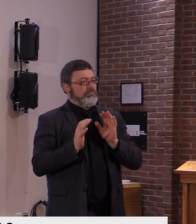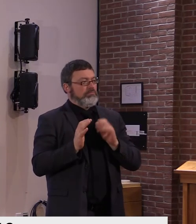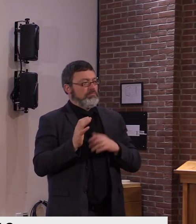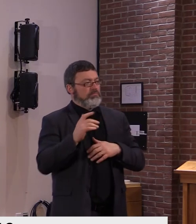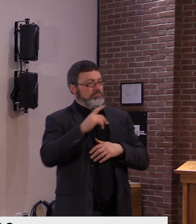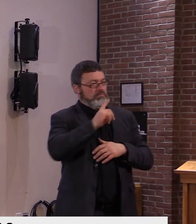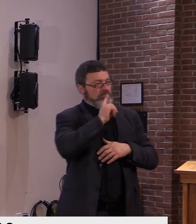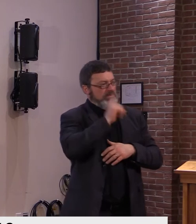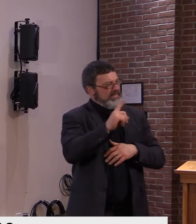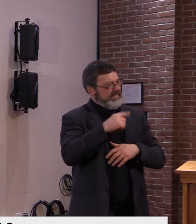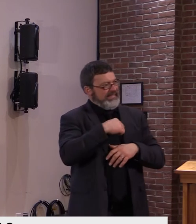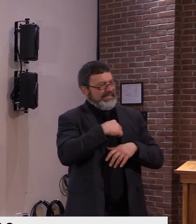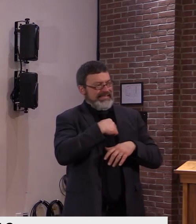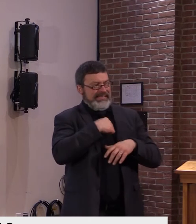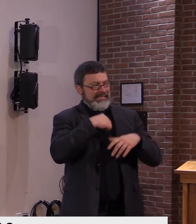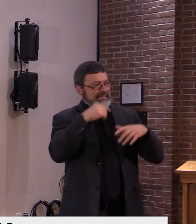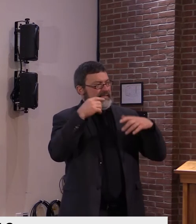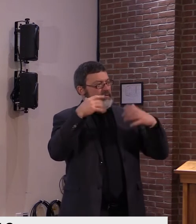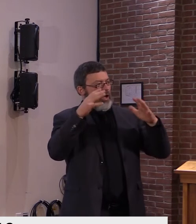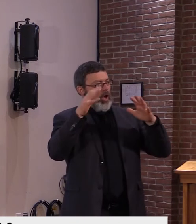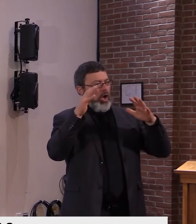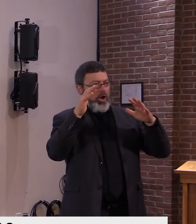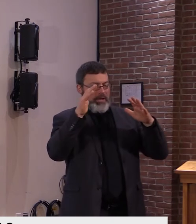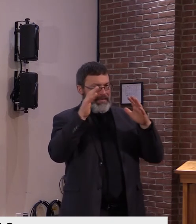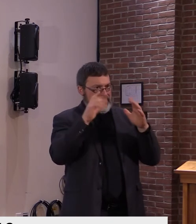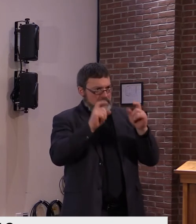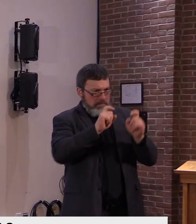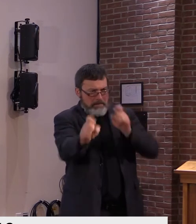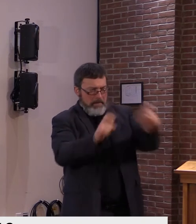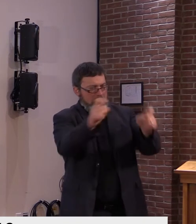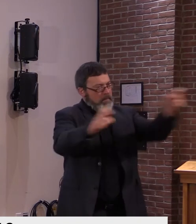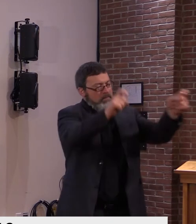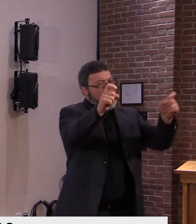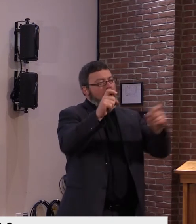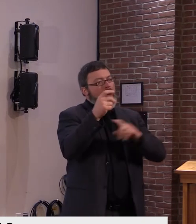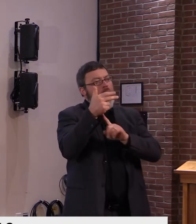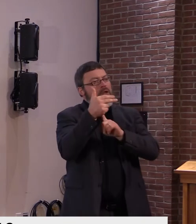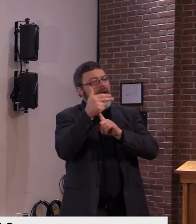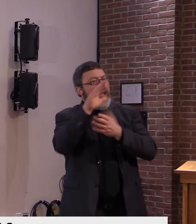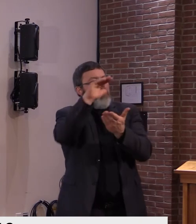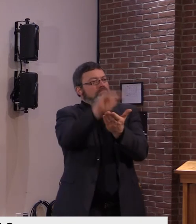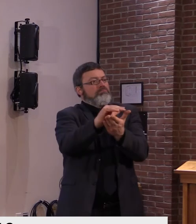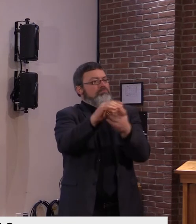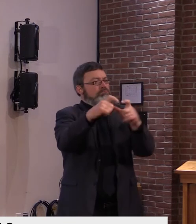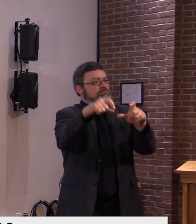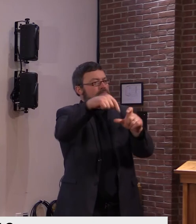motel voucher program that's going on as we enter the cold months. We also have